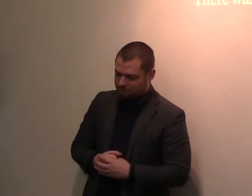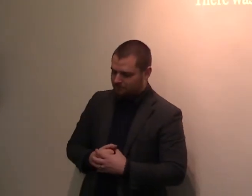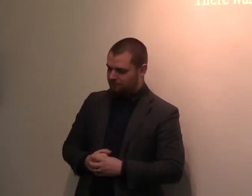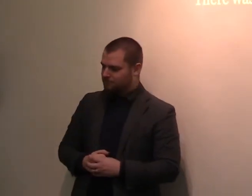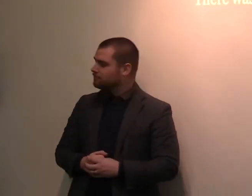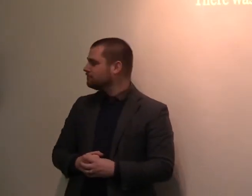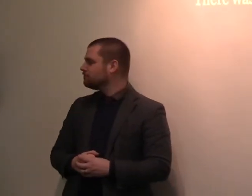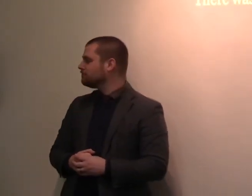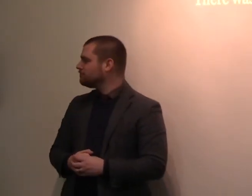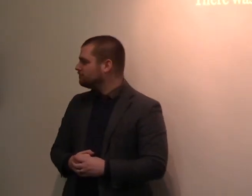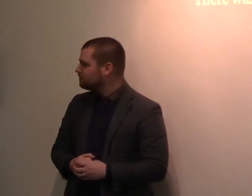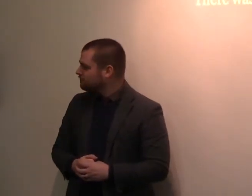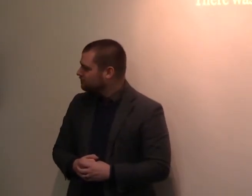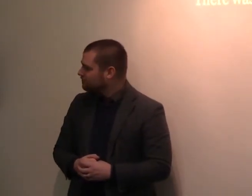rich or as rich as